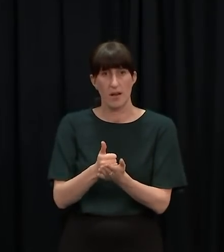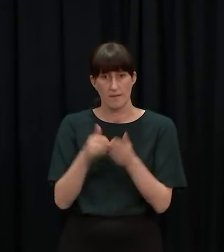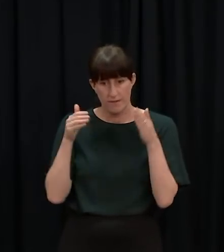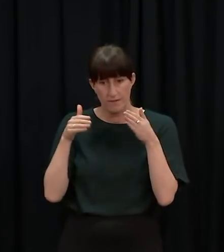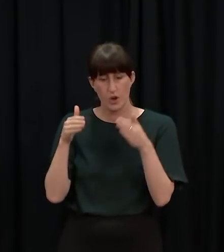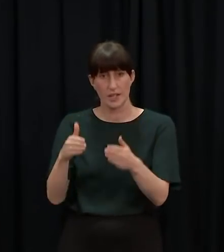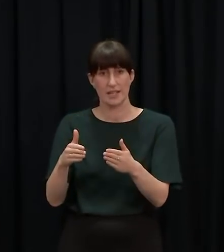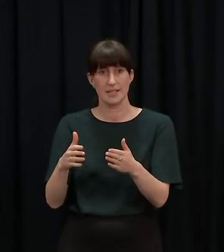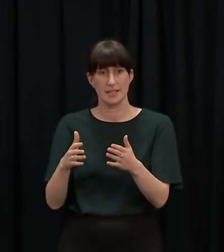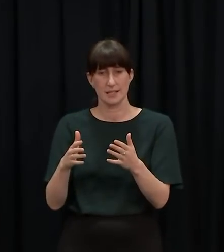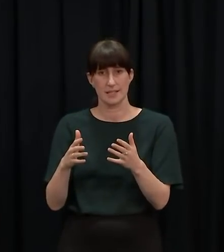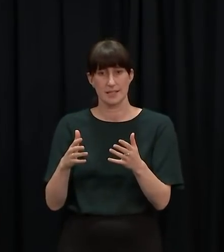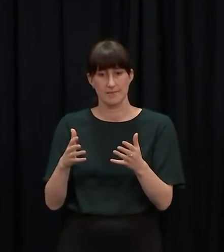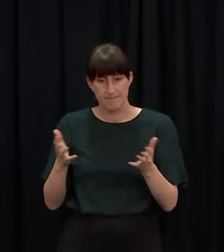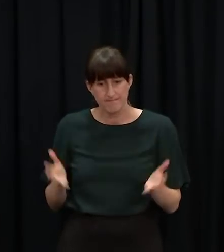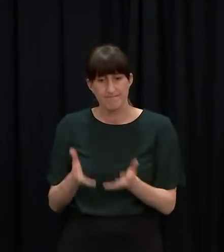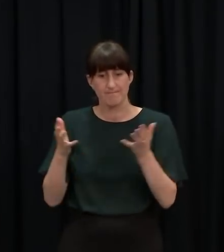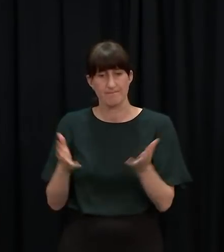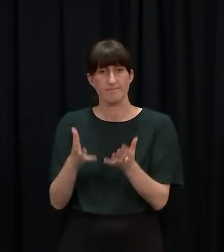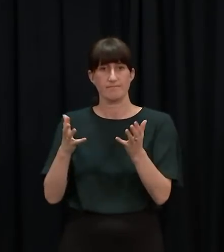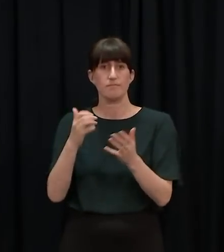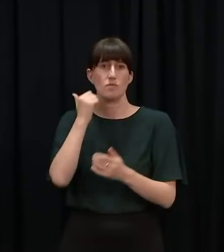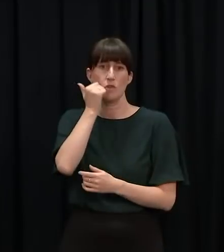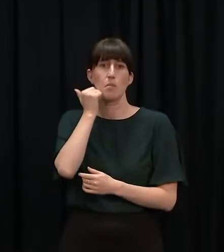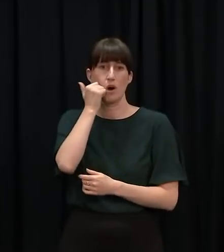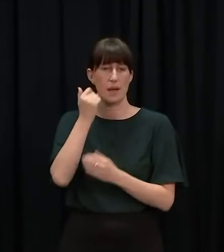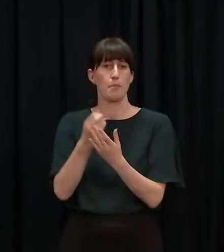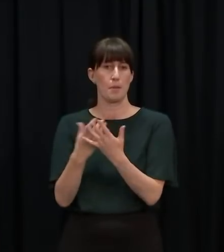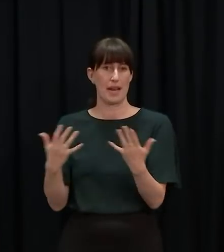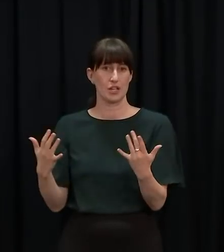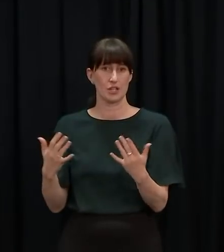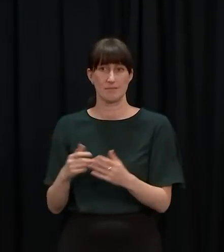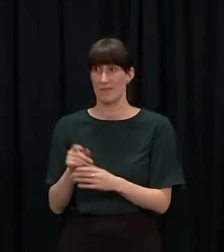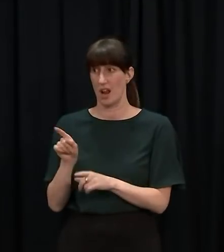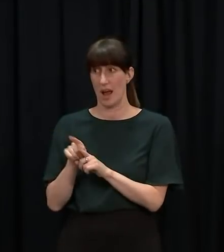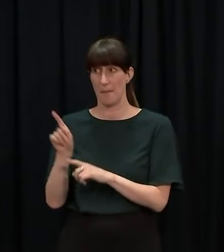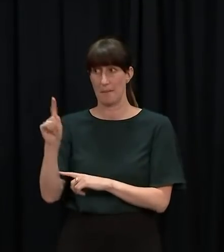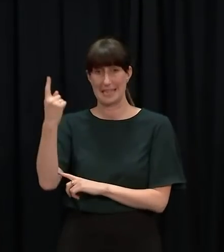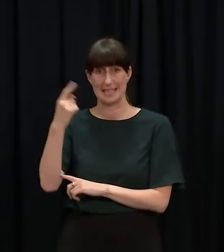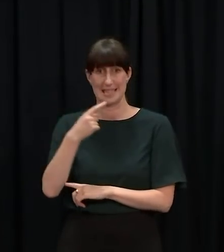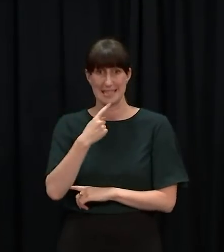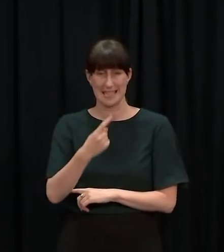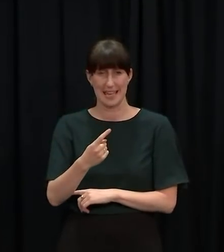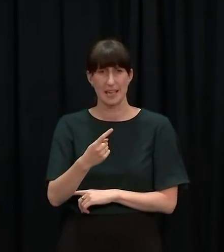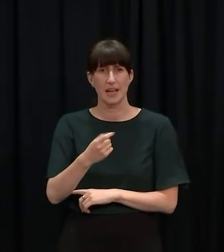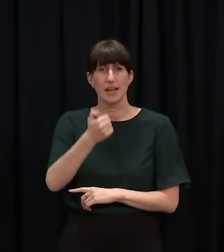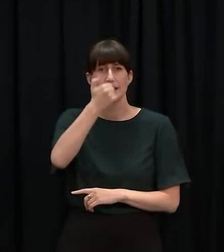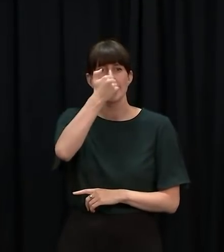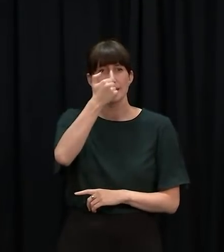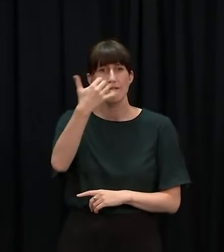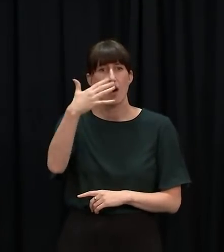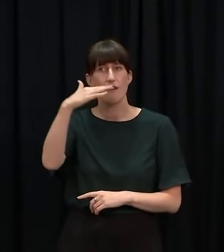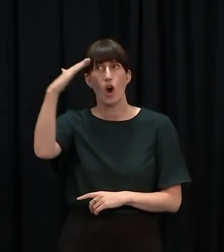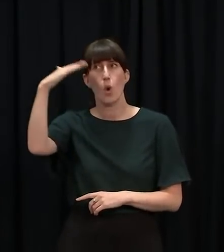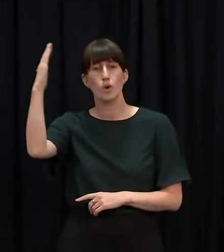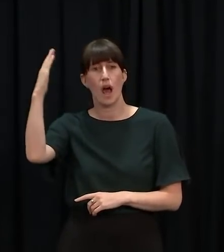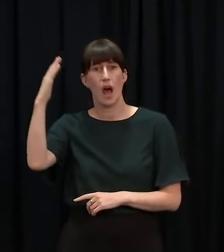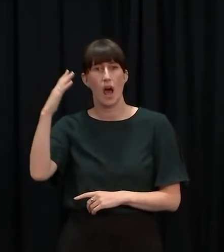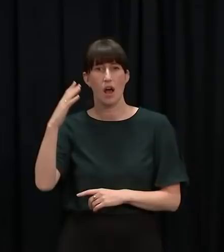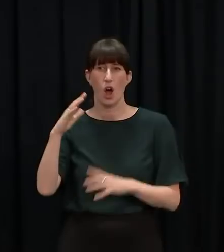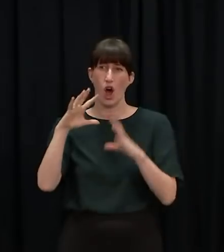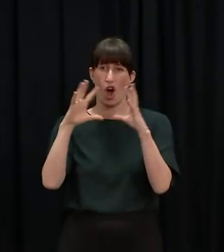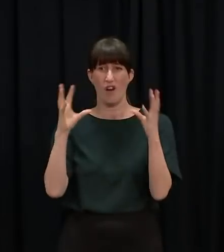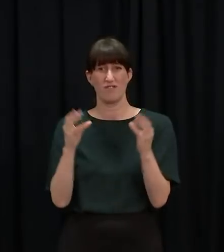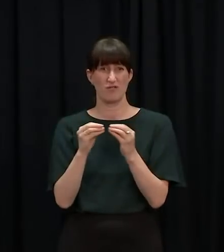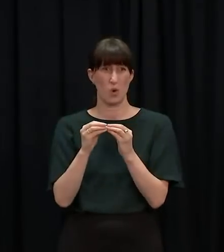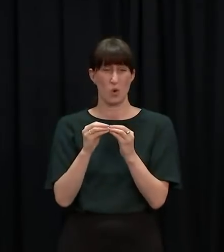demand amongst our Māori population. As the Minister pointed out, actually, in that over 65 group where the overall rate is